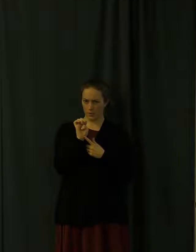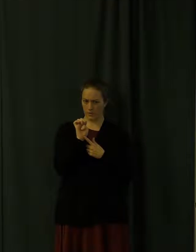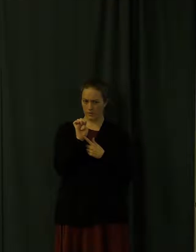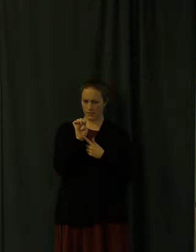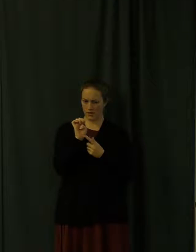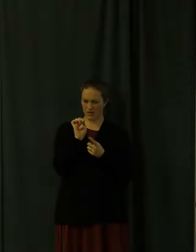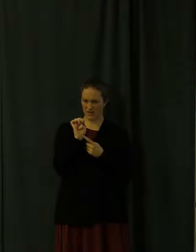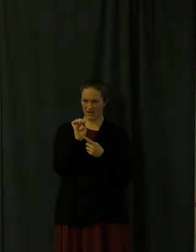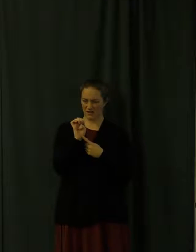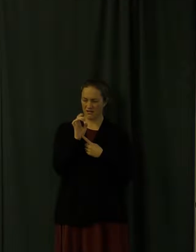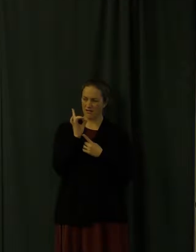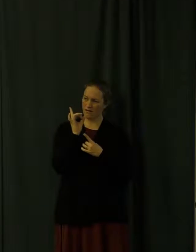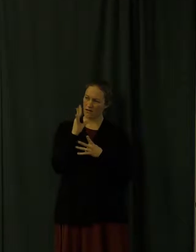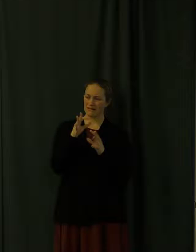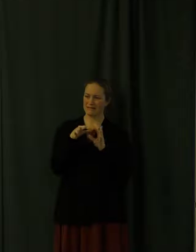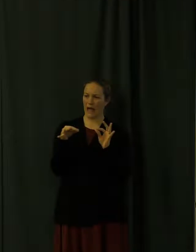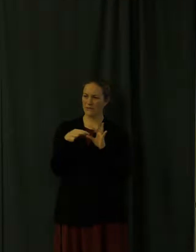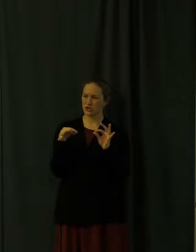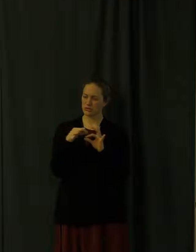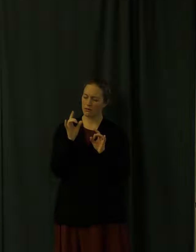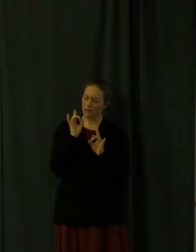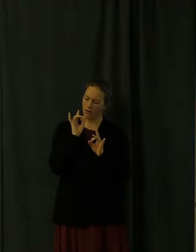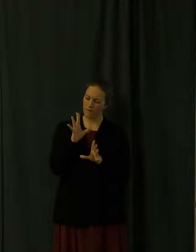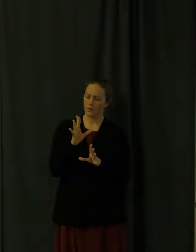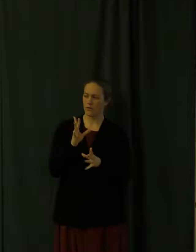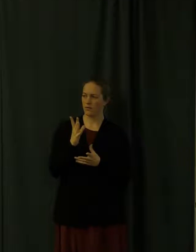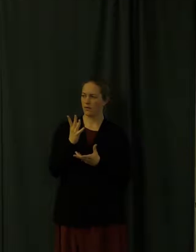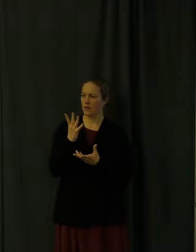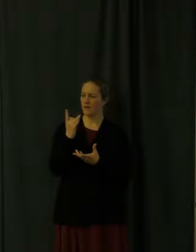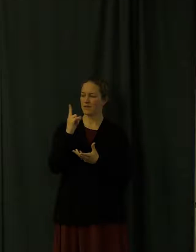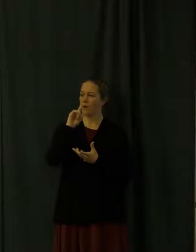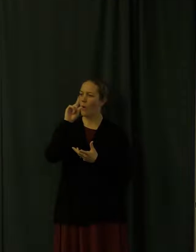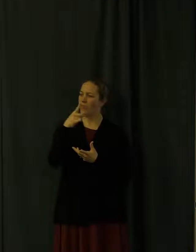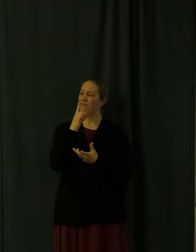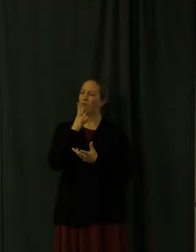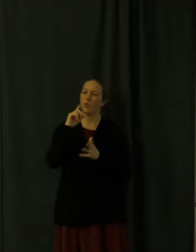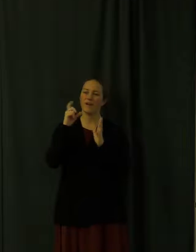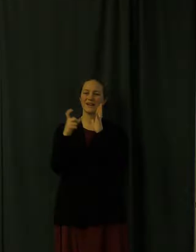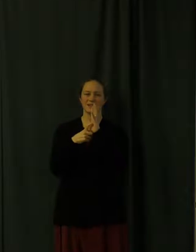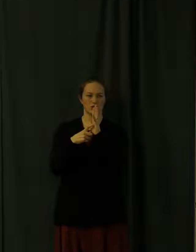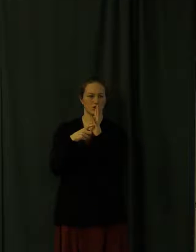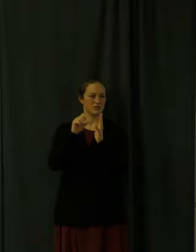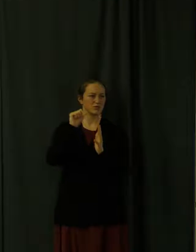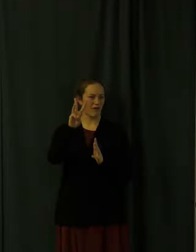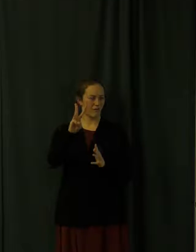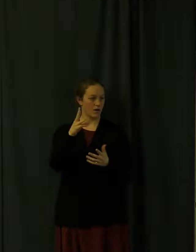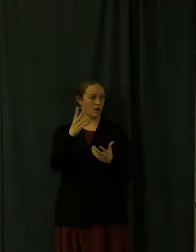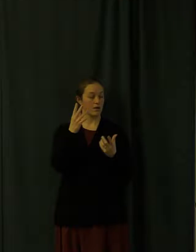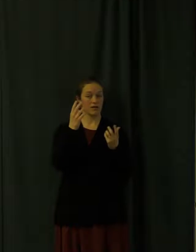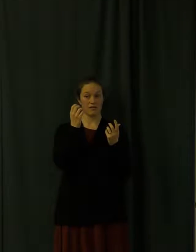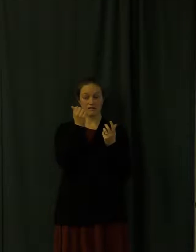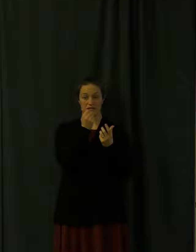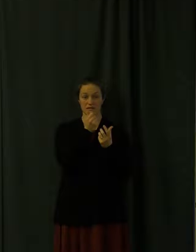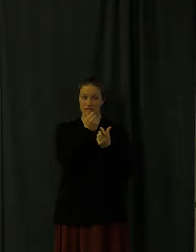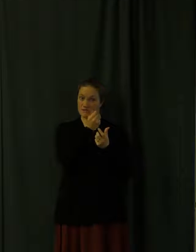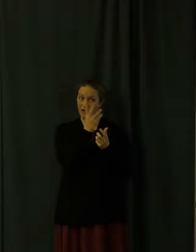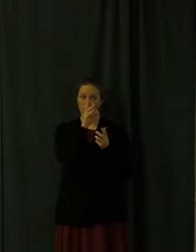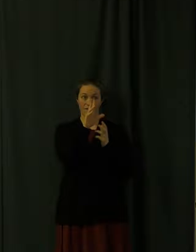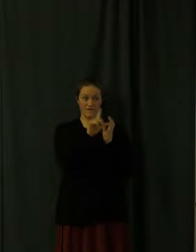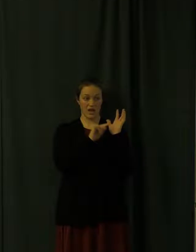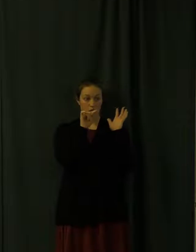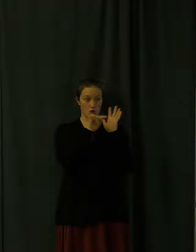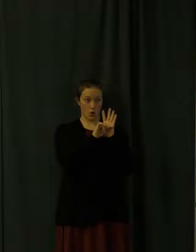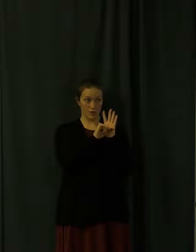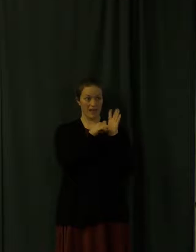has really bad captions most of the time. Okay. Because it's voice recognition software. I have some videos that I downloaded from